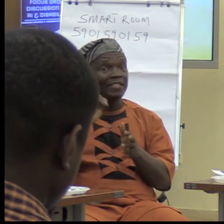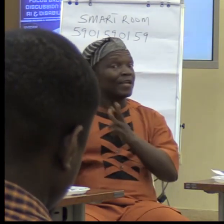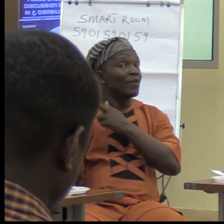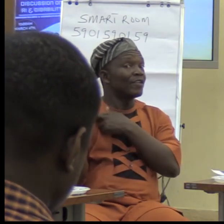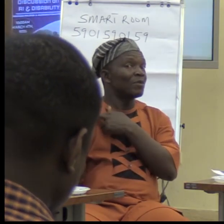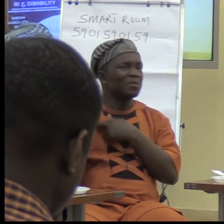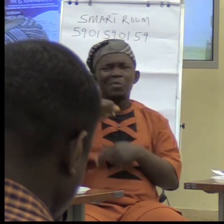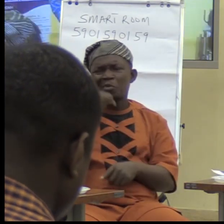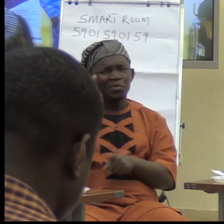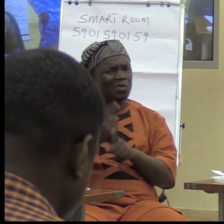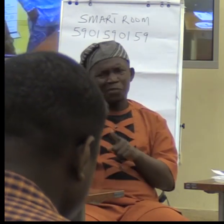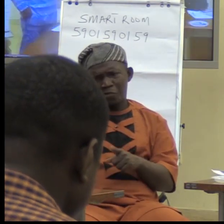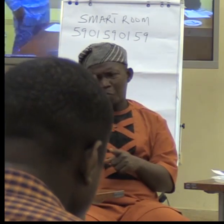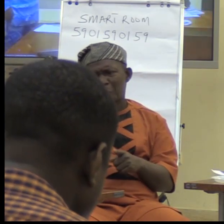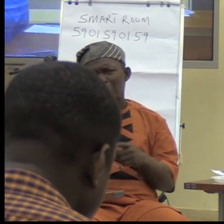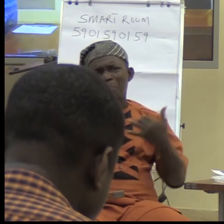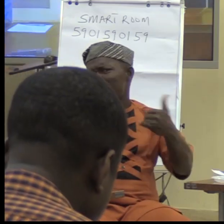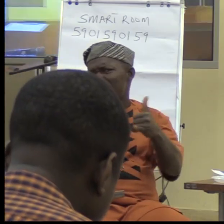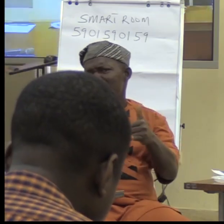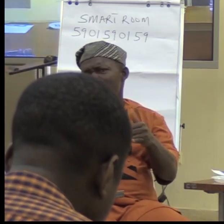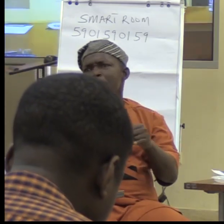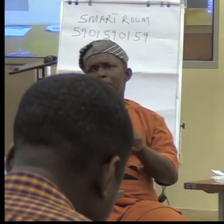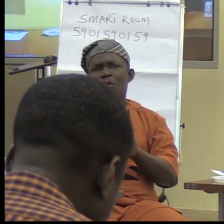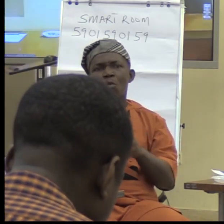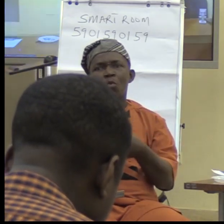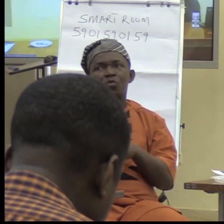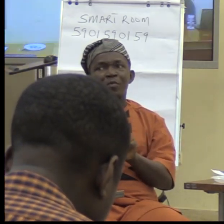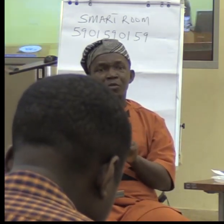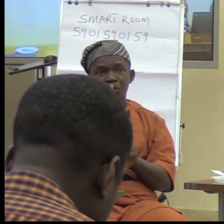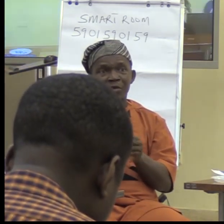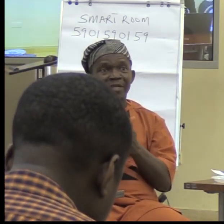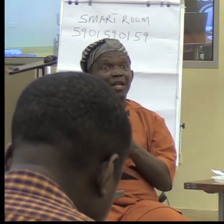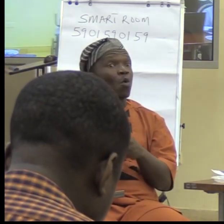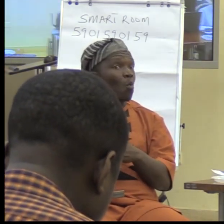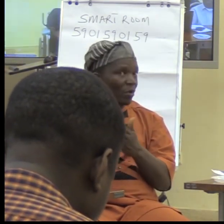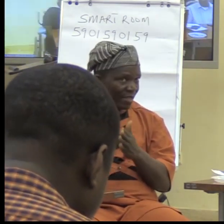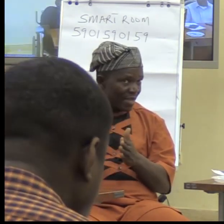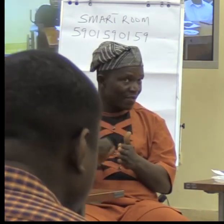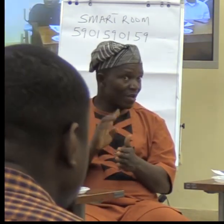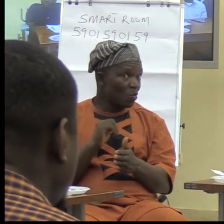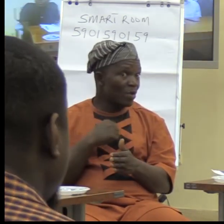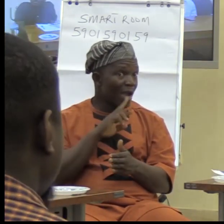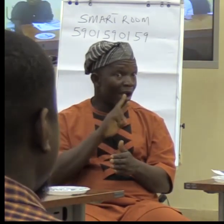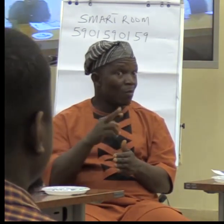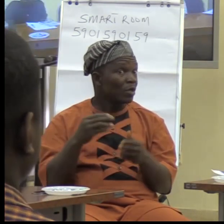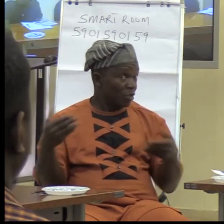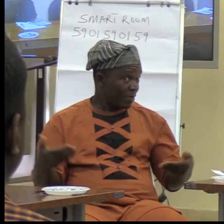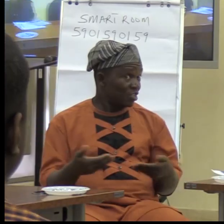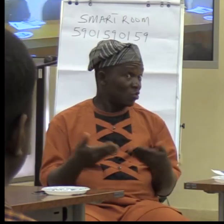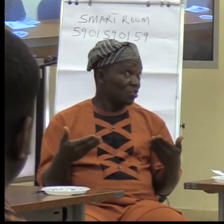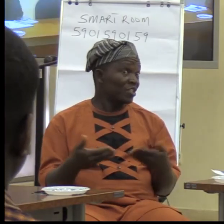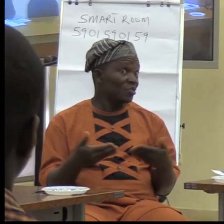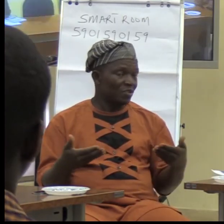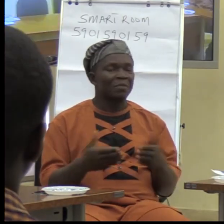or just for advancement, but we want to ensure that whatever we are doing aligns with the human